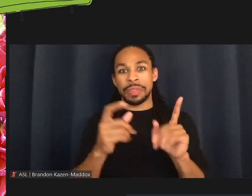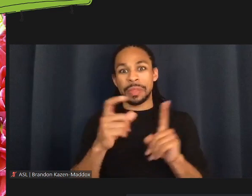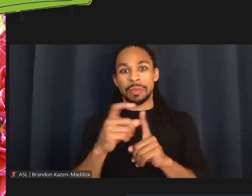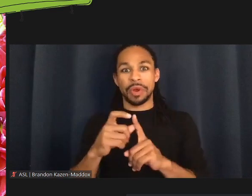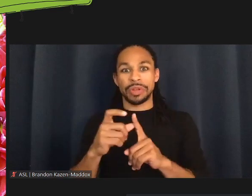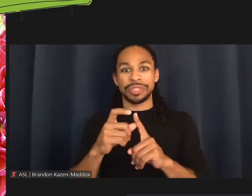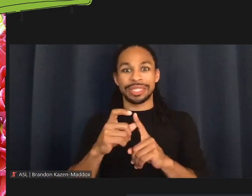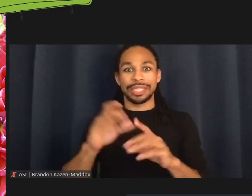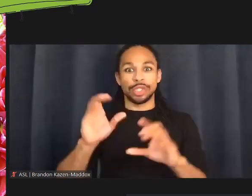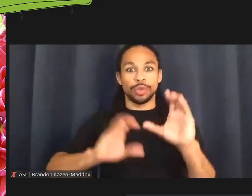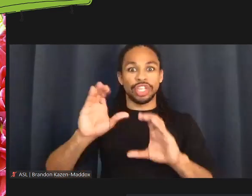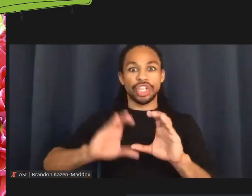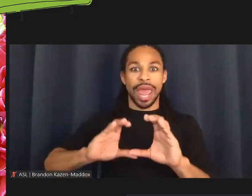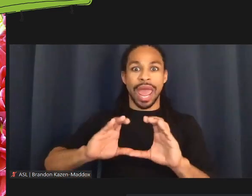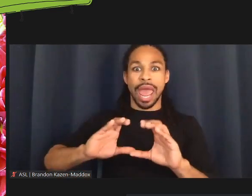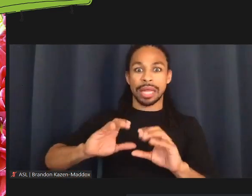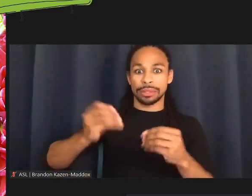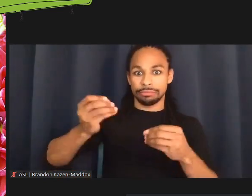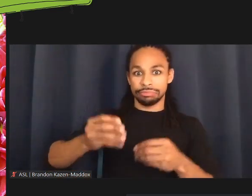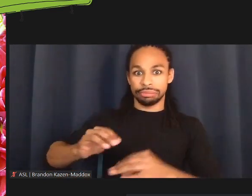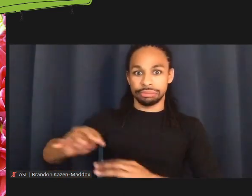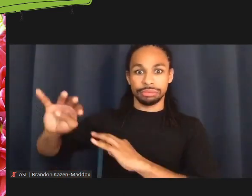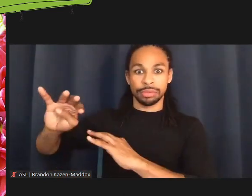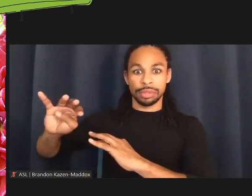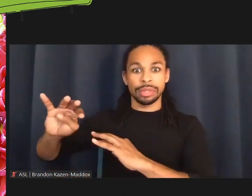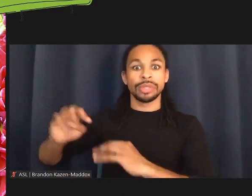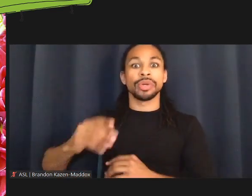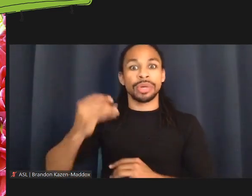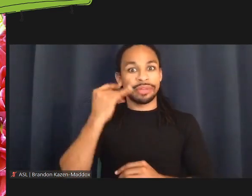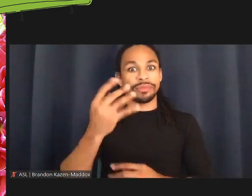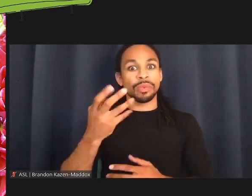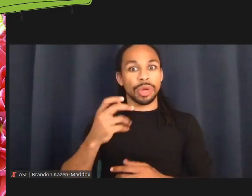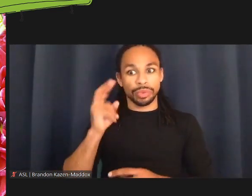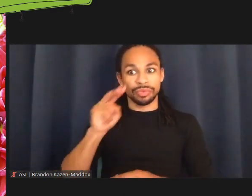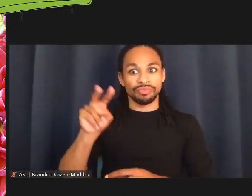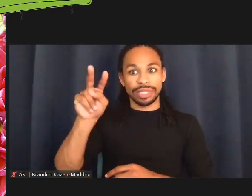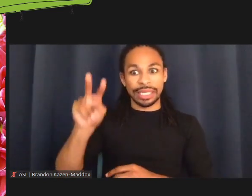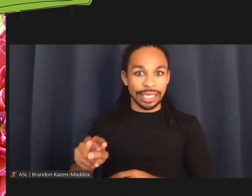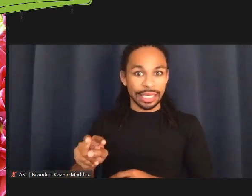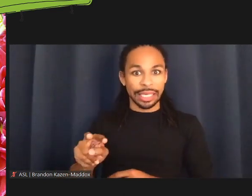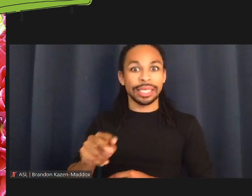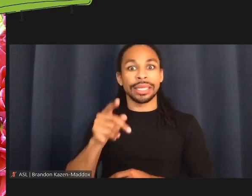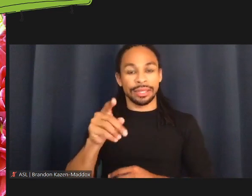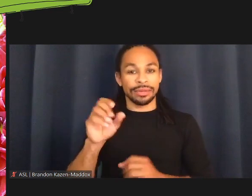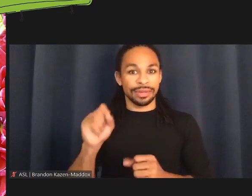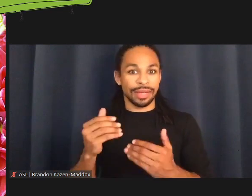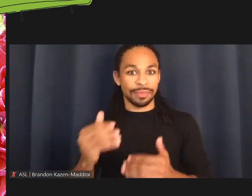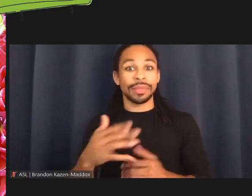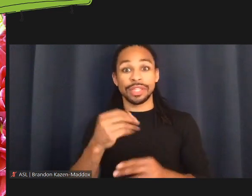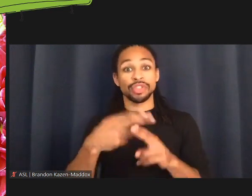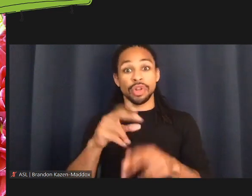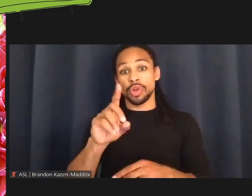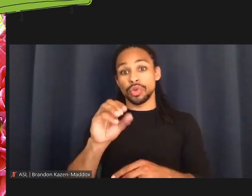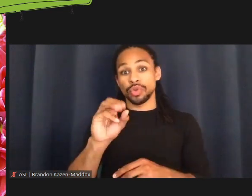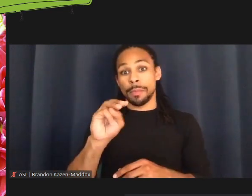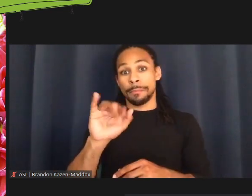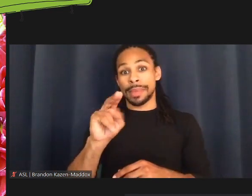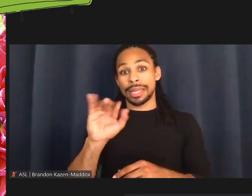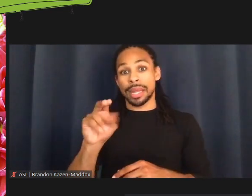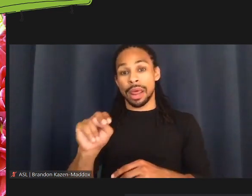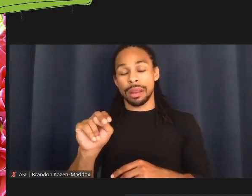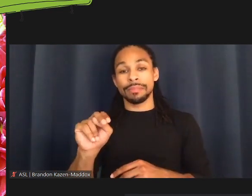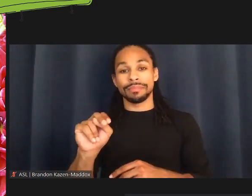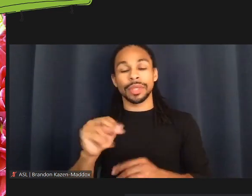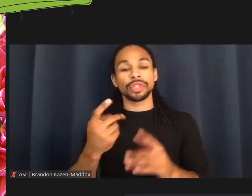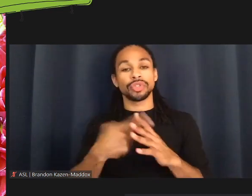chat. So if you want to have a look at those, you can. And it's called Dominion. And it starts with an